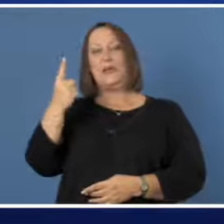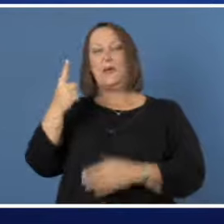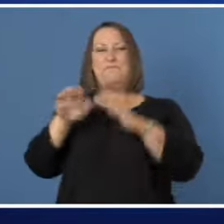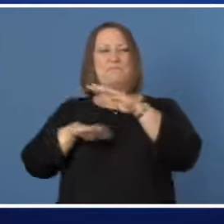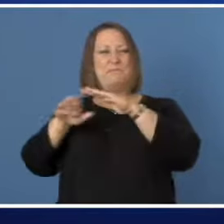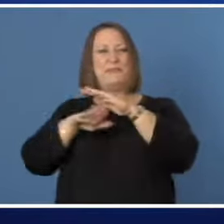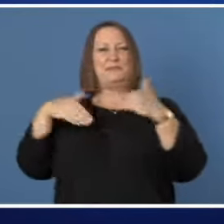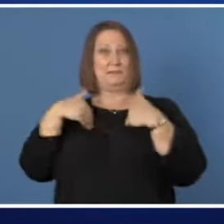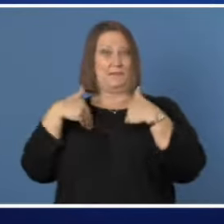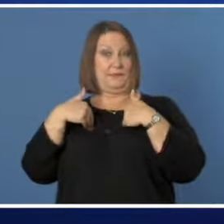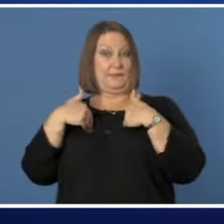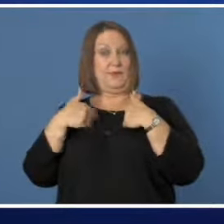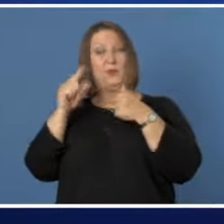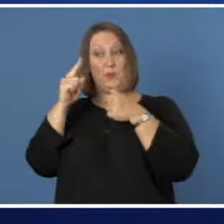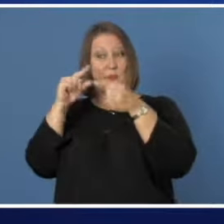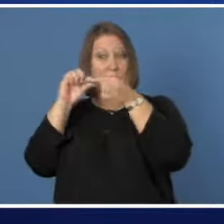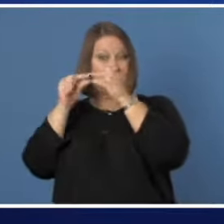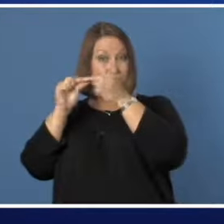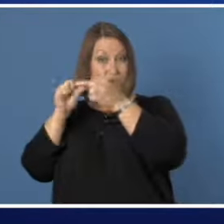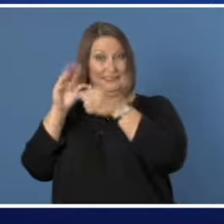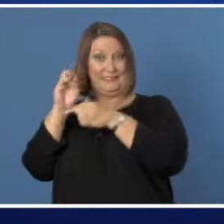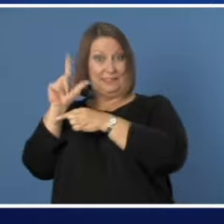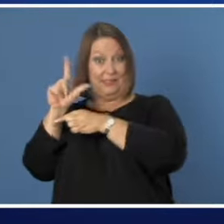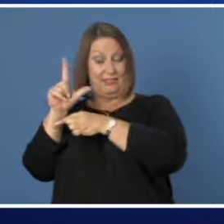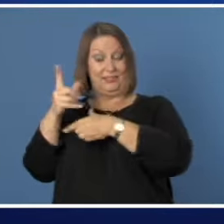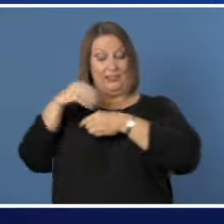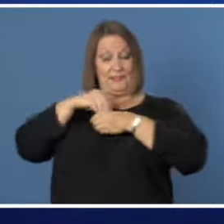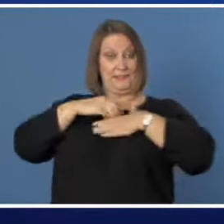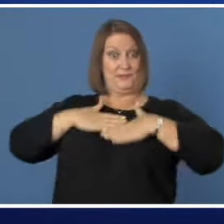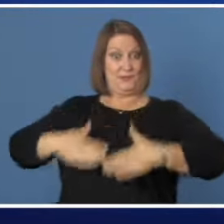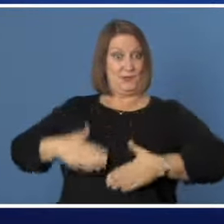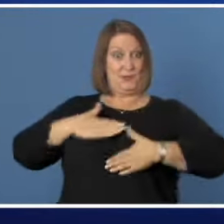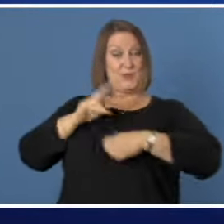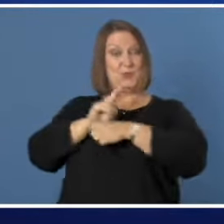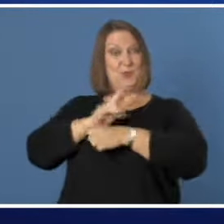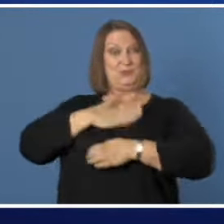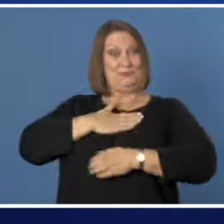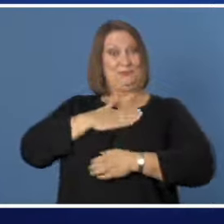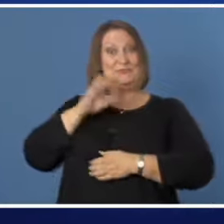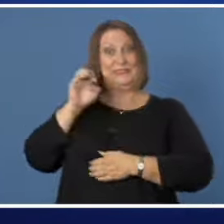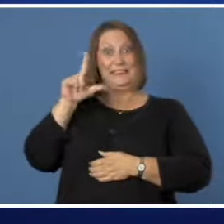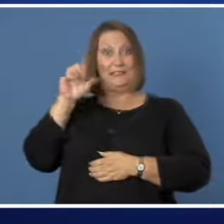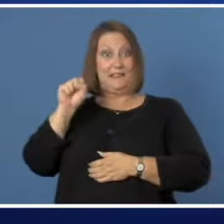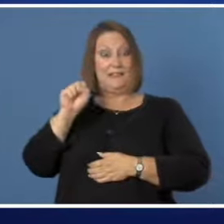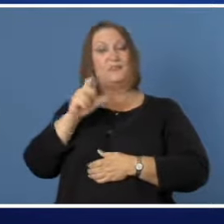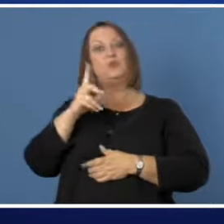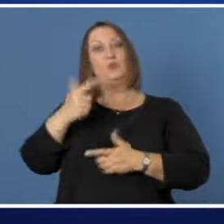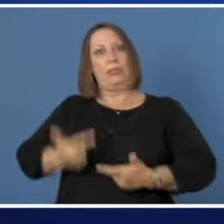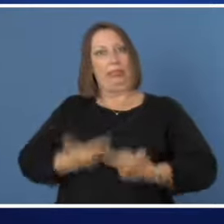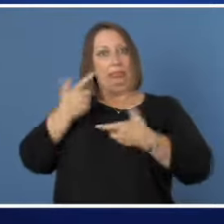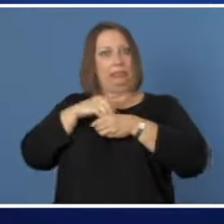One-celled animals that use other living things for food and a place to live.